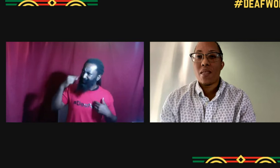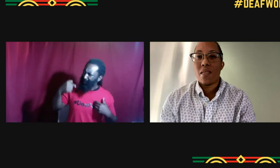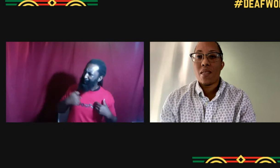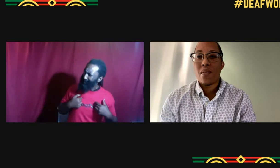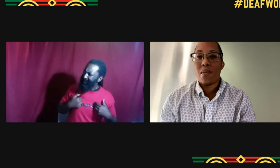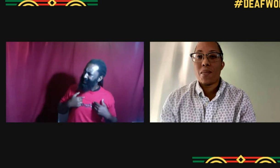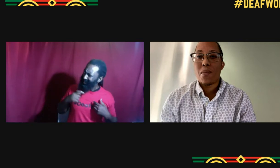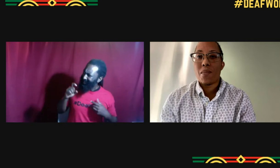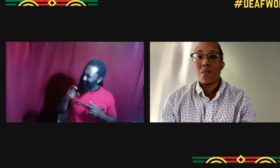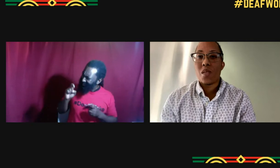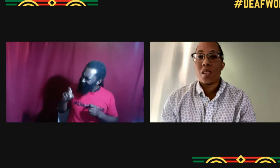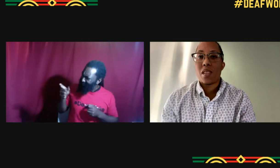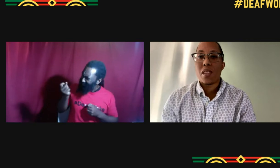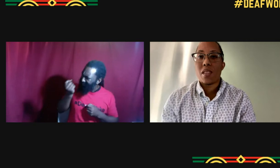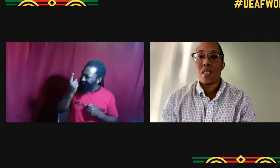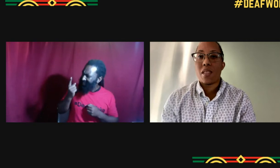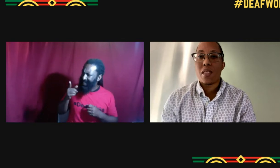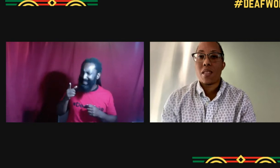then depart.